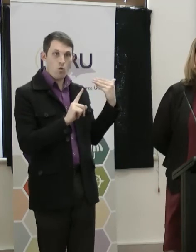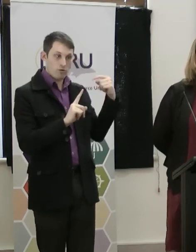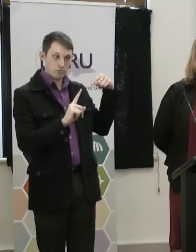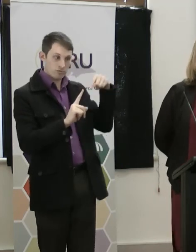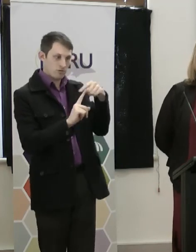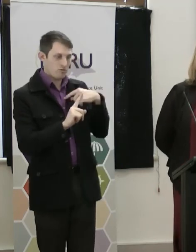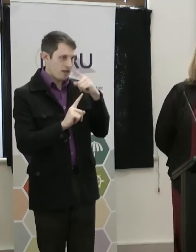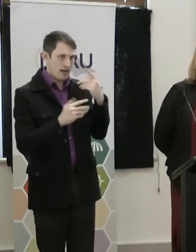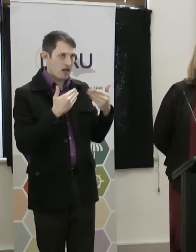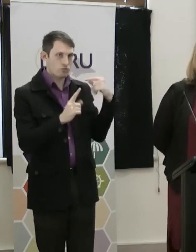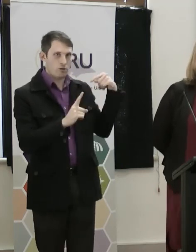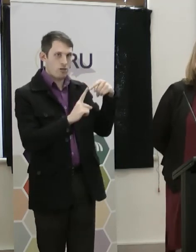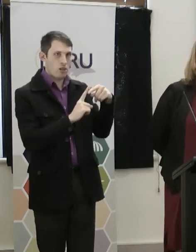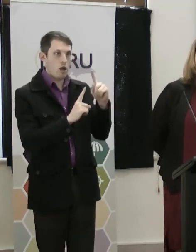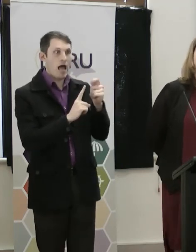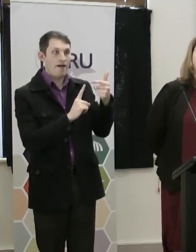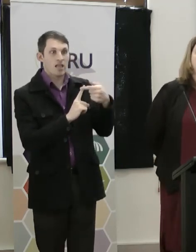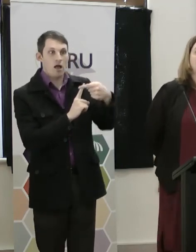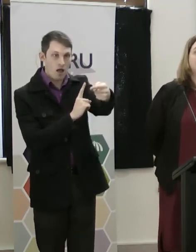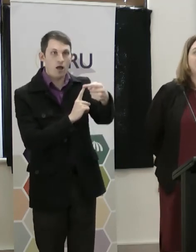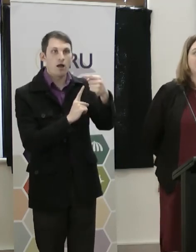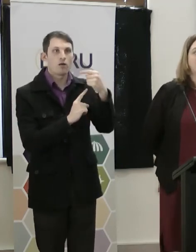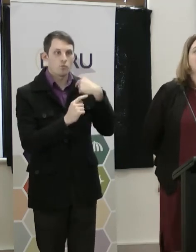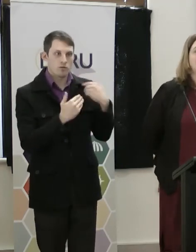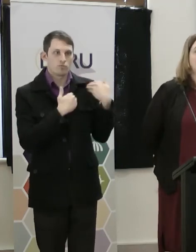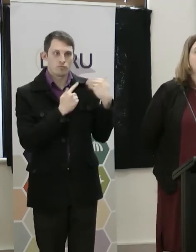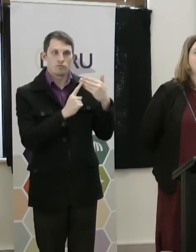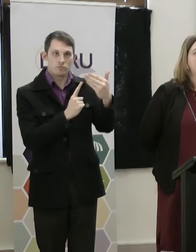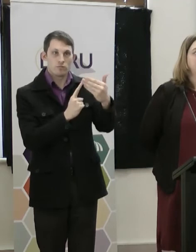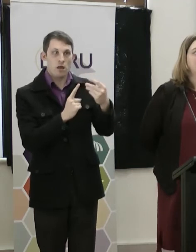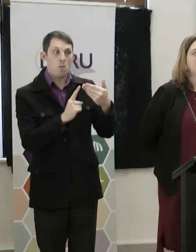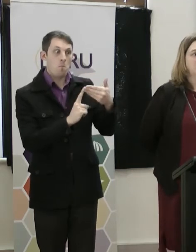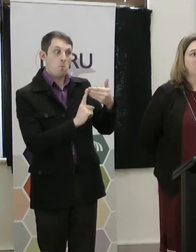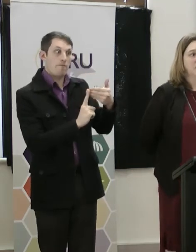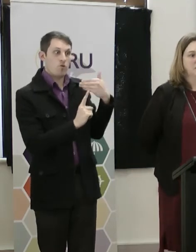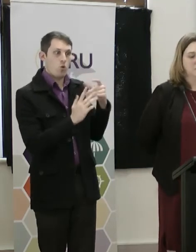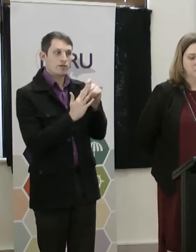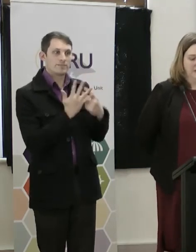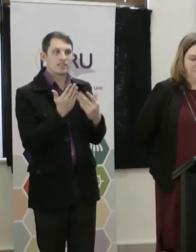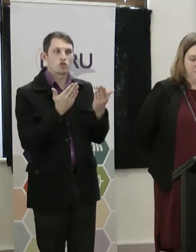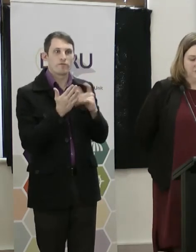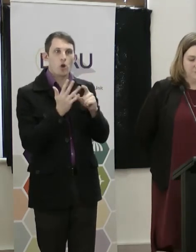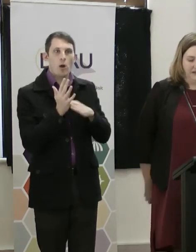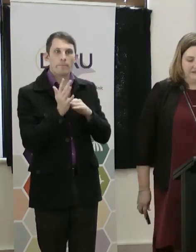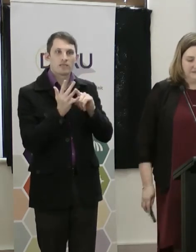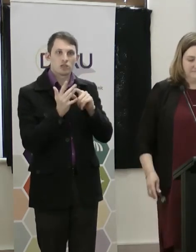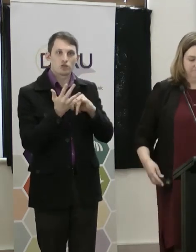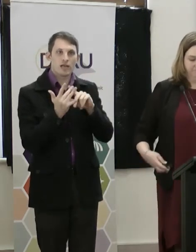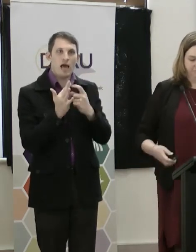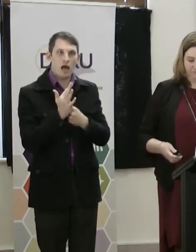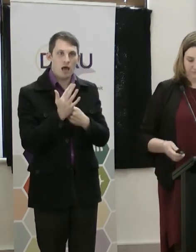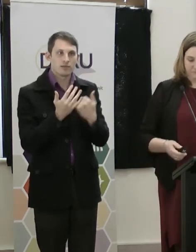year, and for events that occurred prior to that, the Disability Services Commissioner is the body that still looks after those